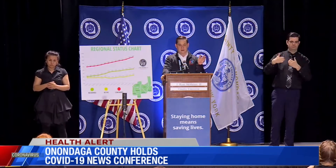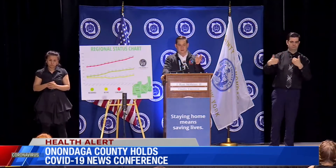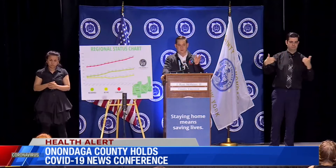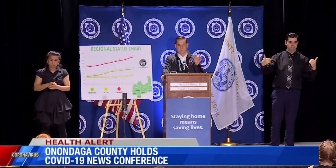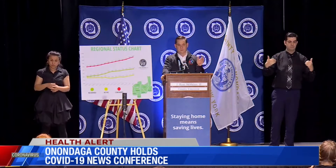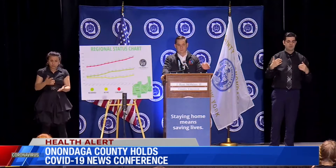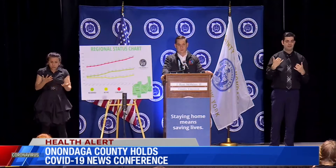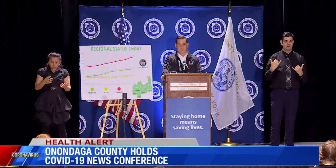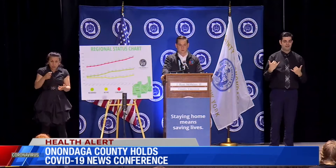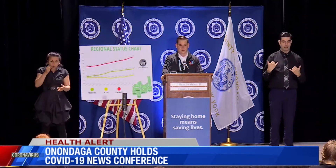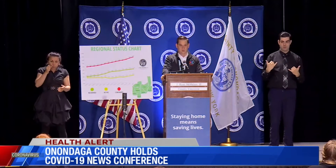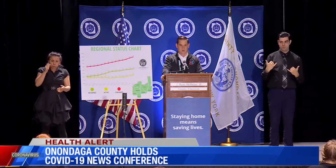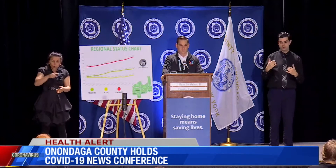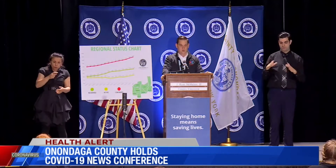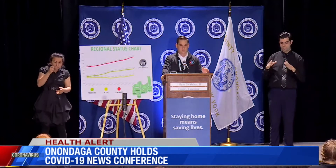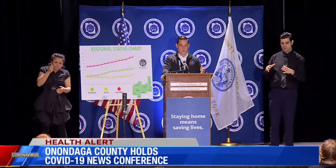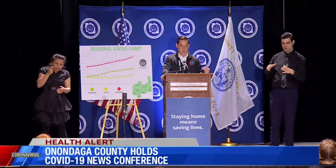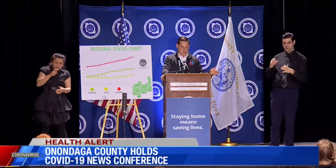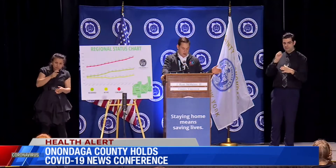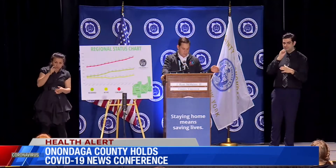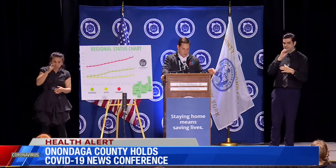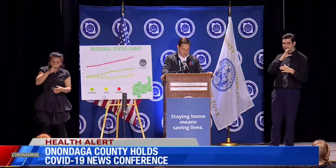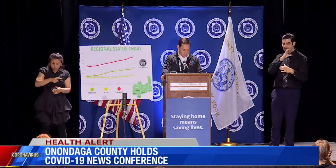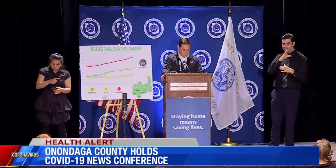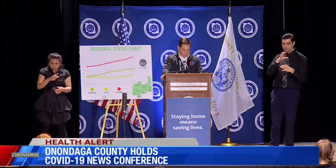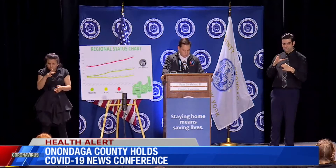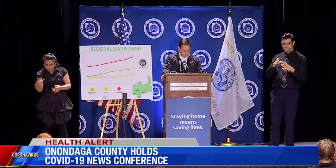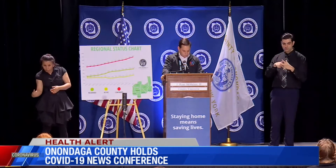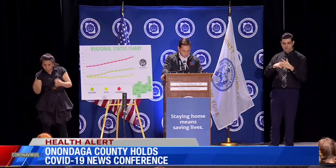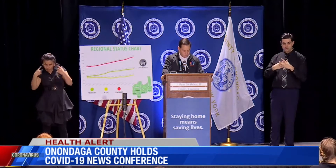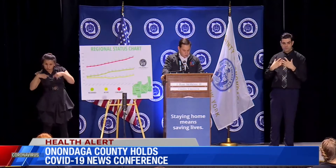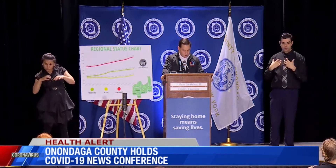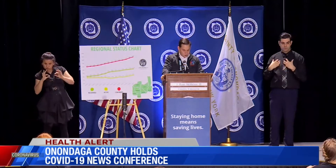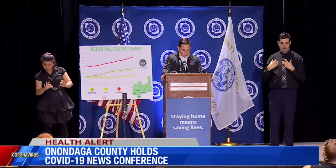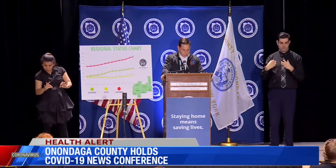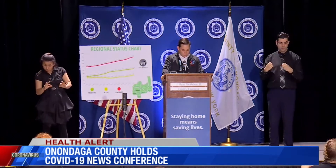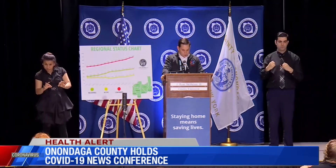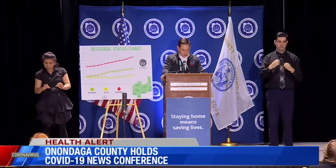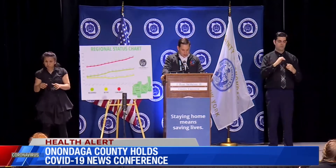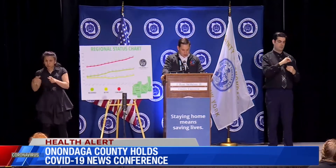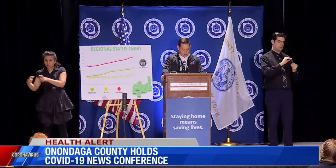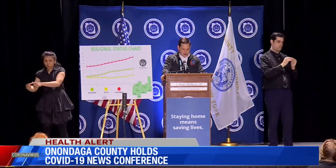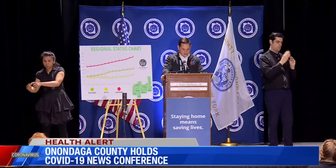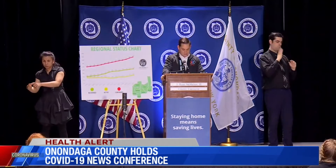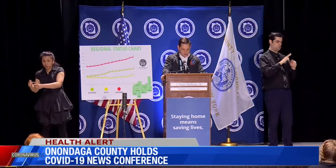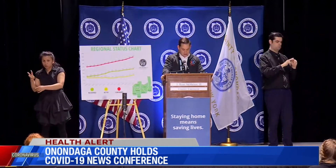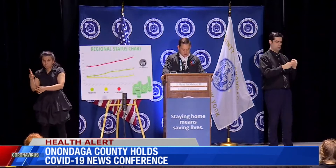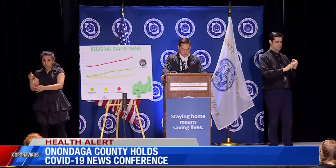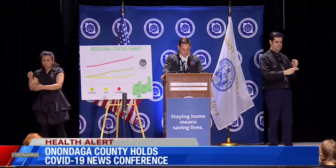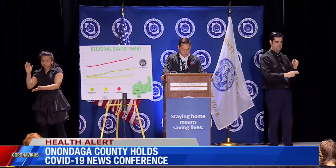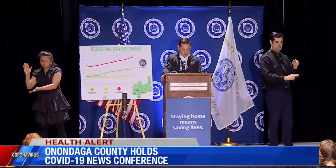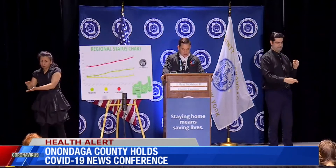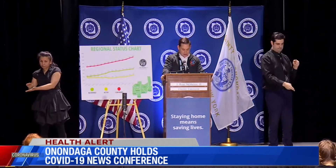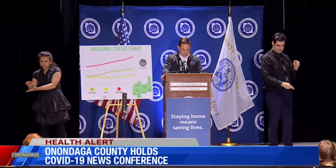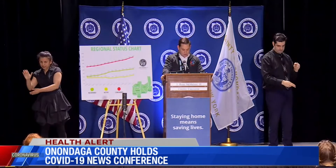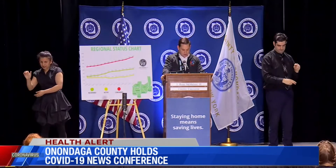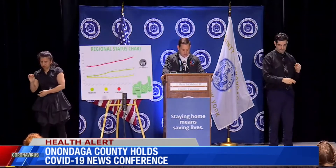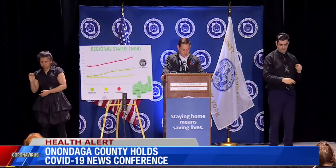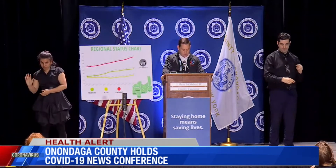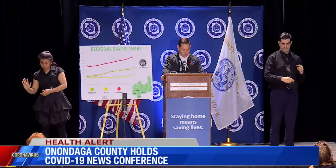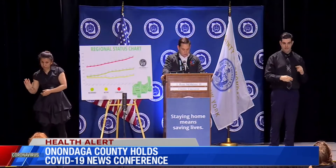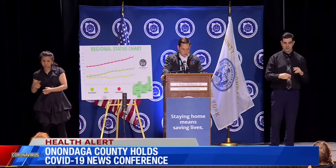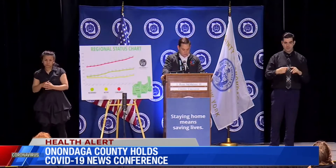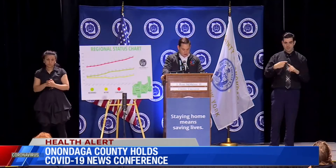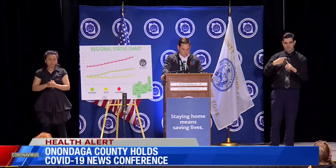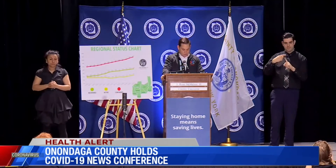the active into the recovery, we'll see a big drop in that number. When we look at our positive cases, some of the data related